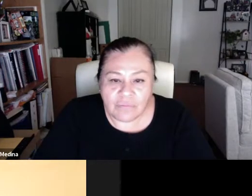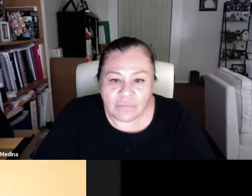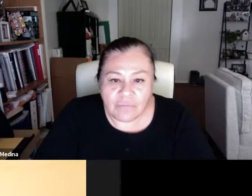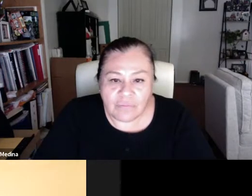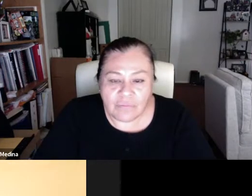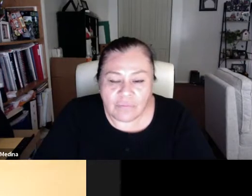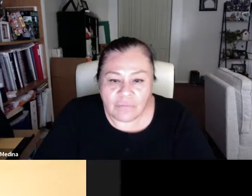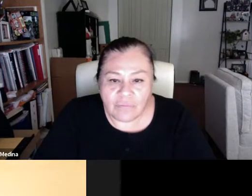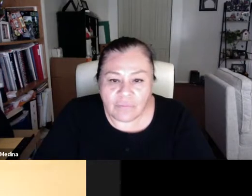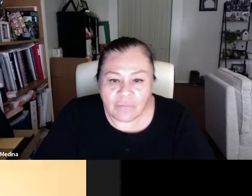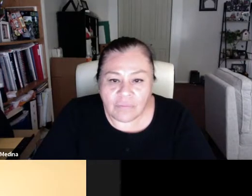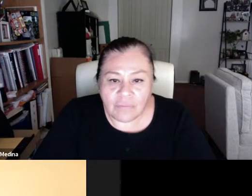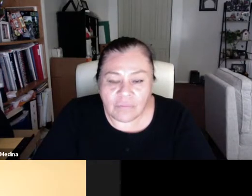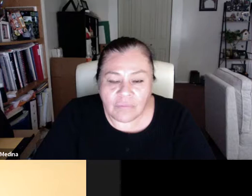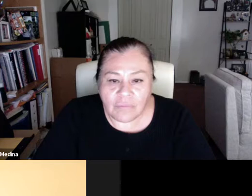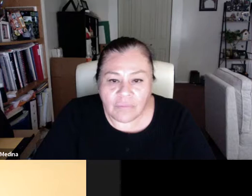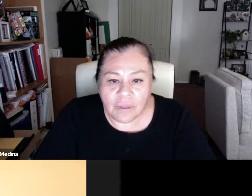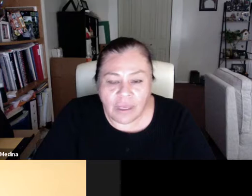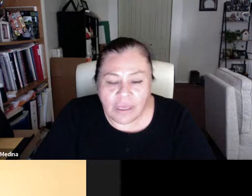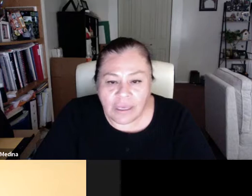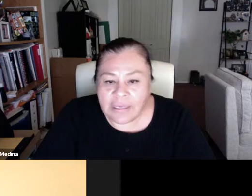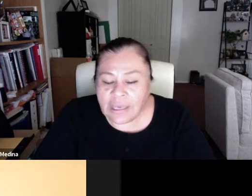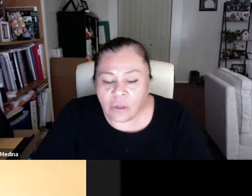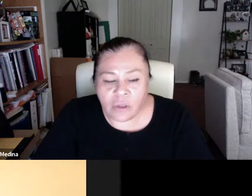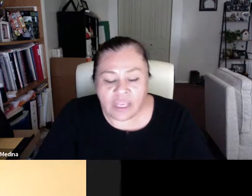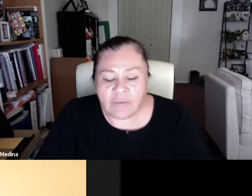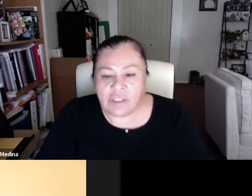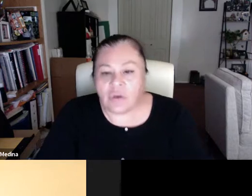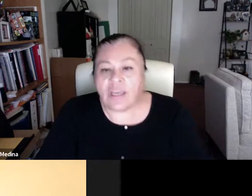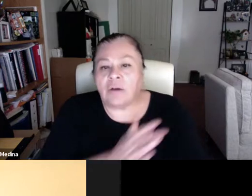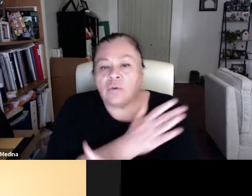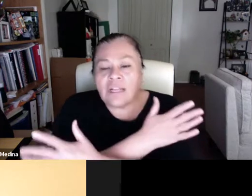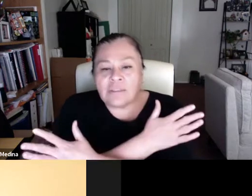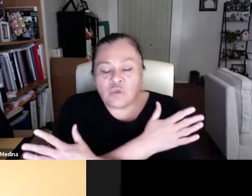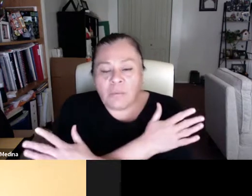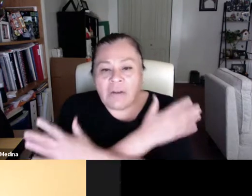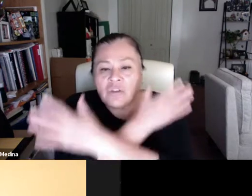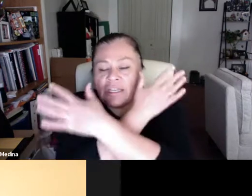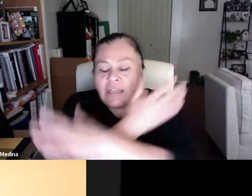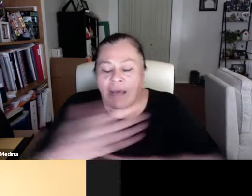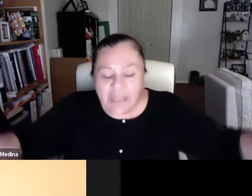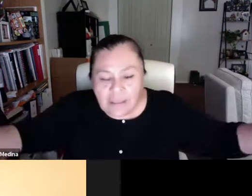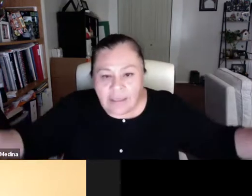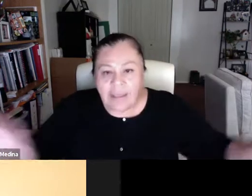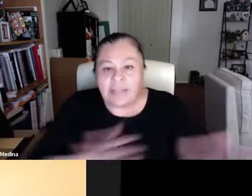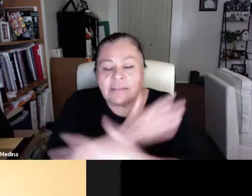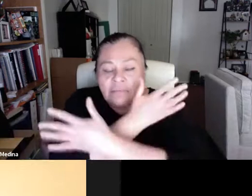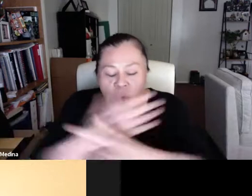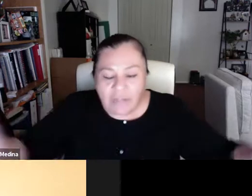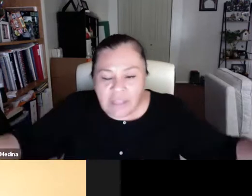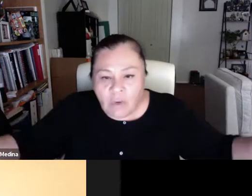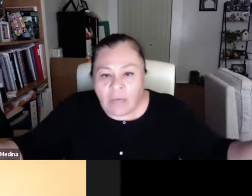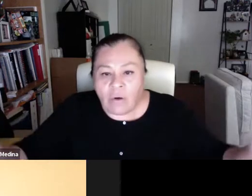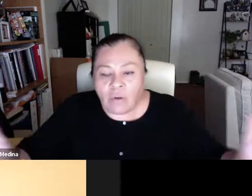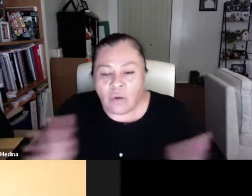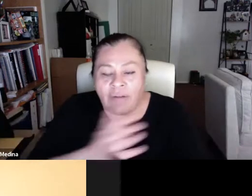body and push their arms out to the side. Y hay otros que he visto que cruzan sus manos y